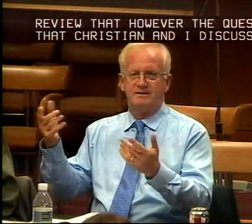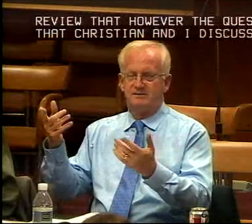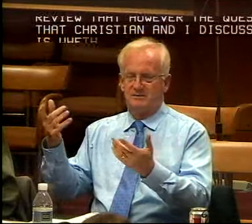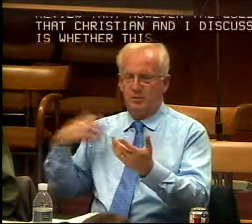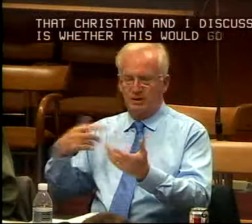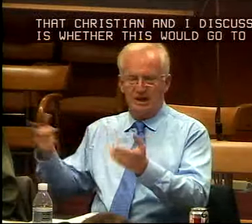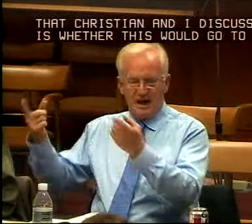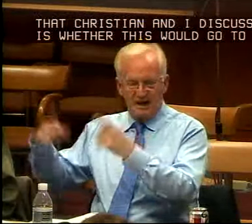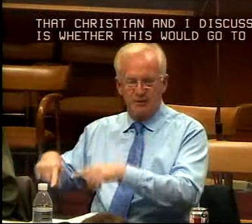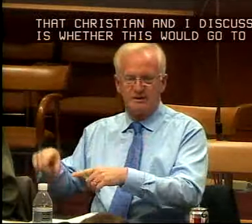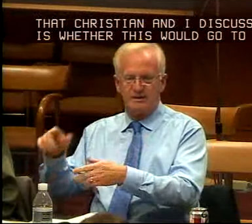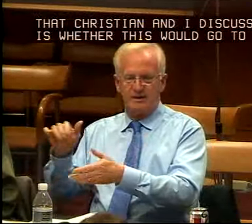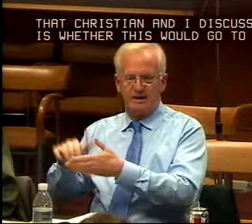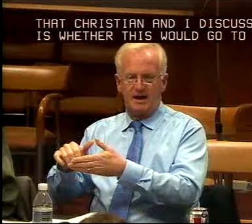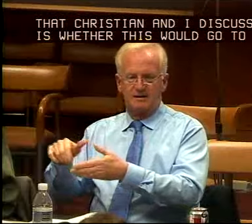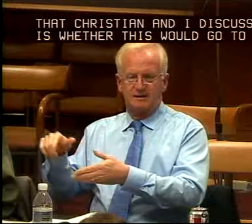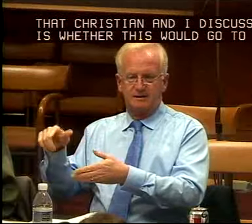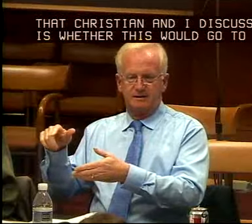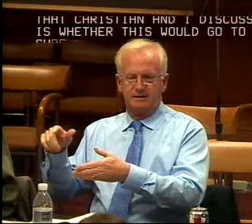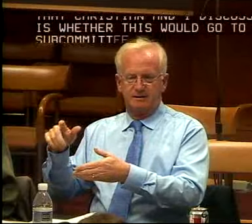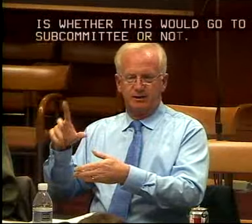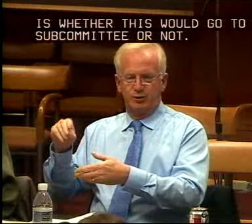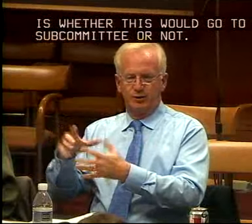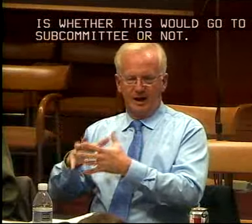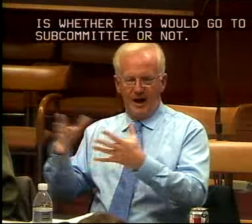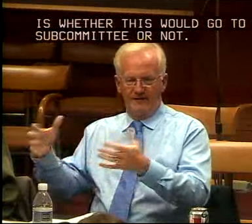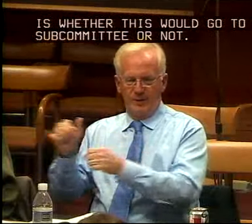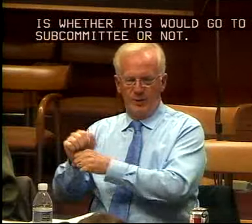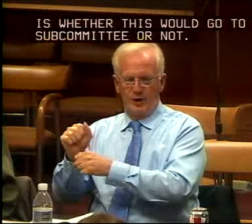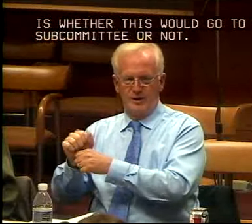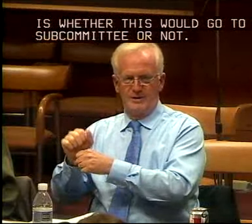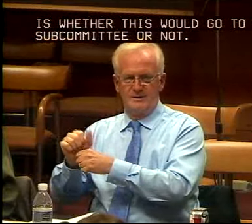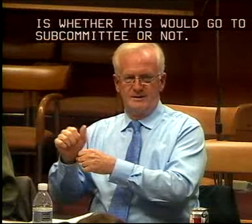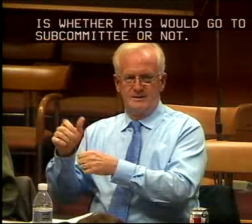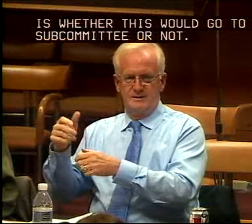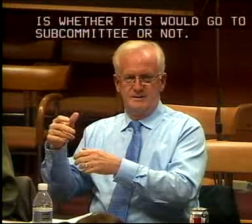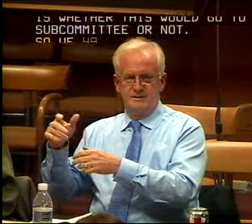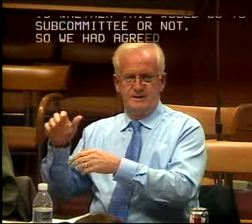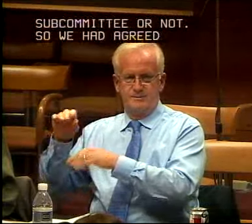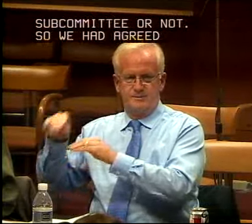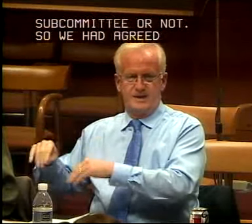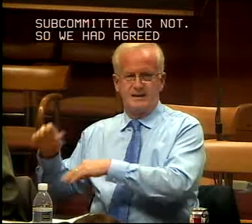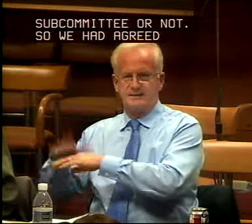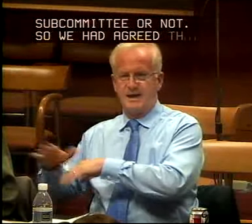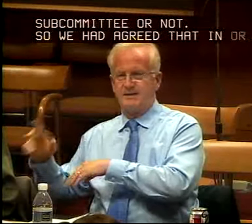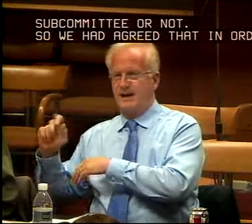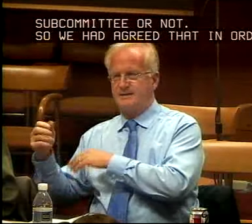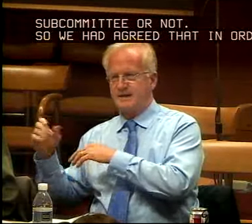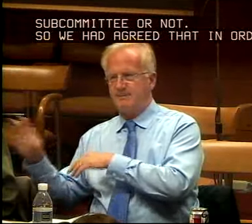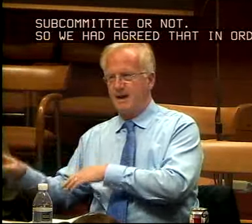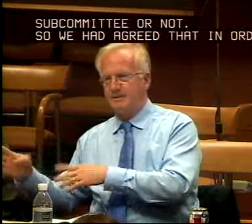not. So we had agreed that in order to get a lot of that work